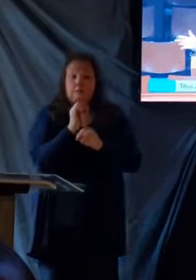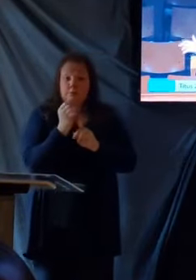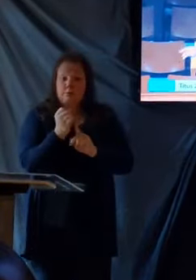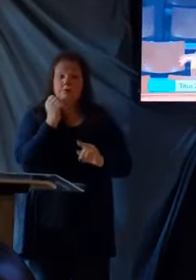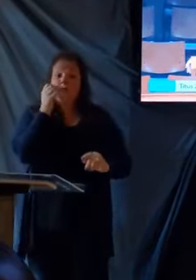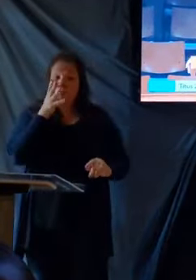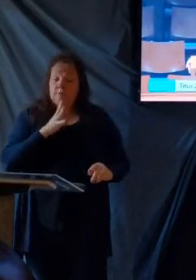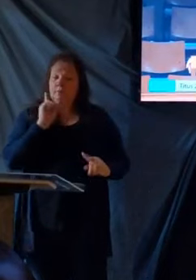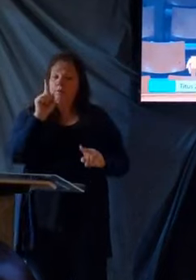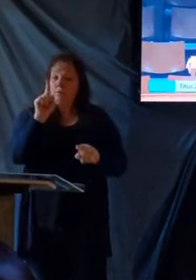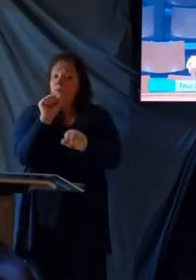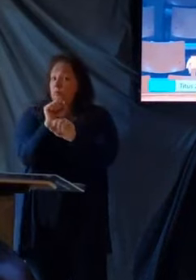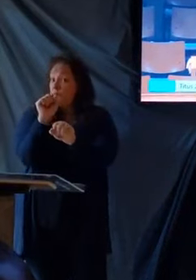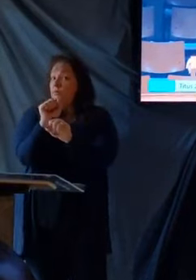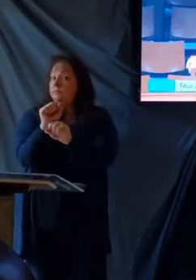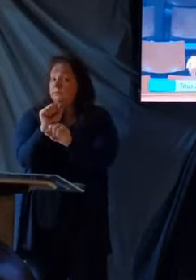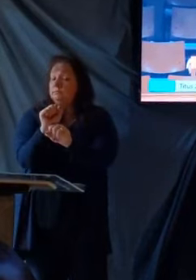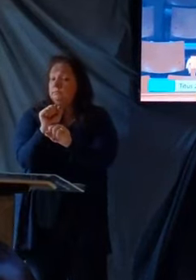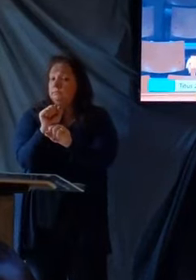she will.